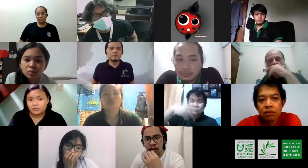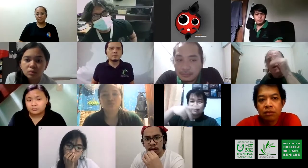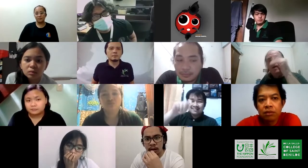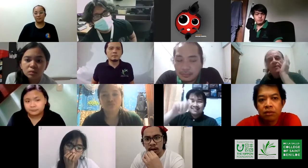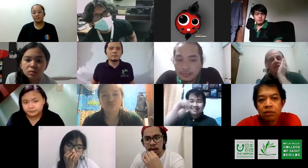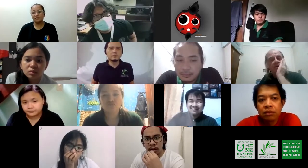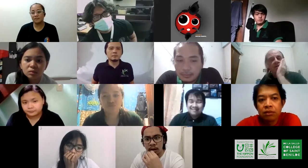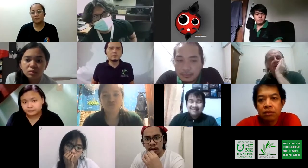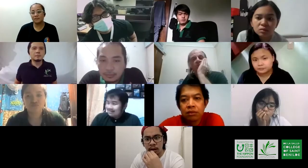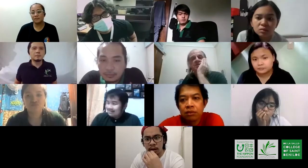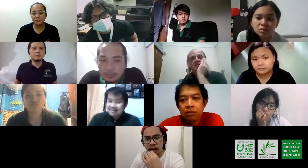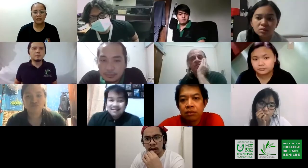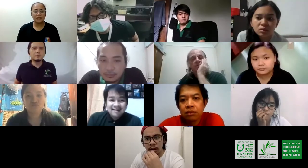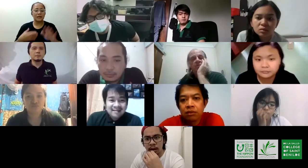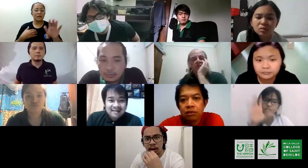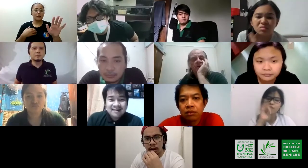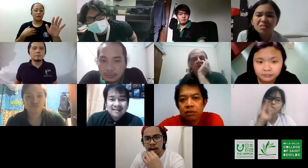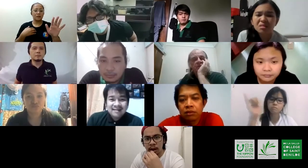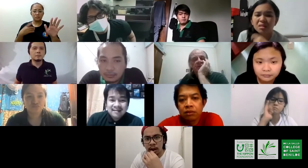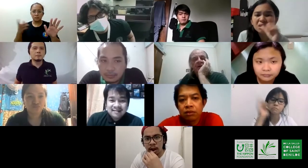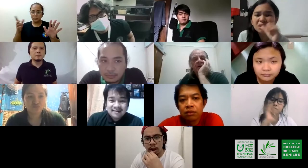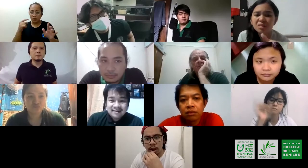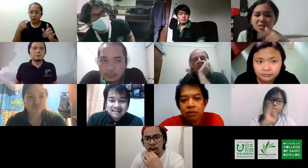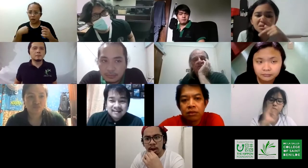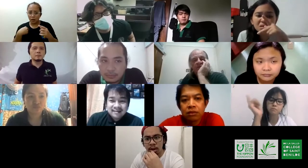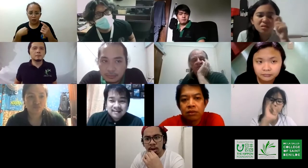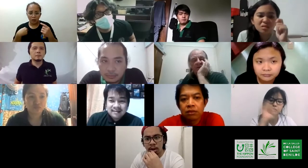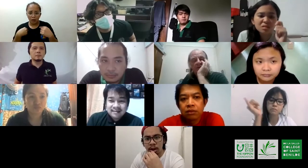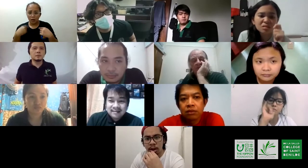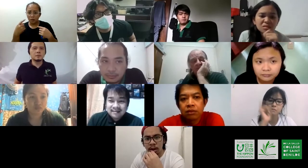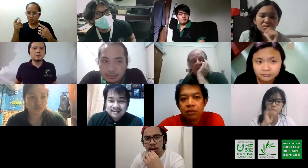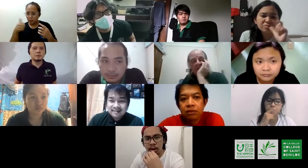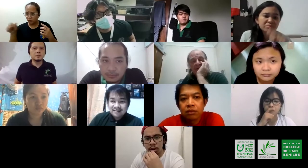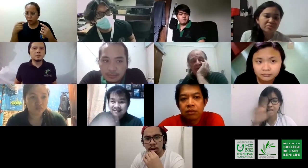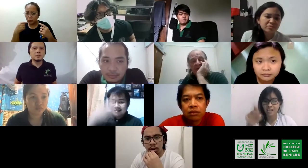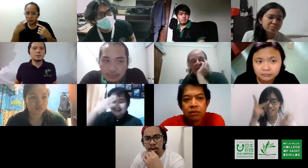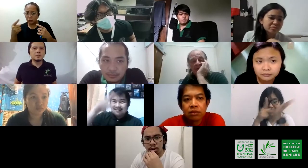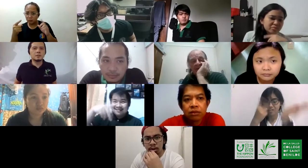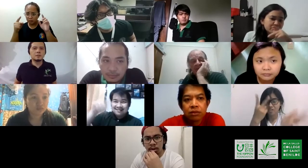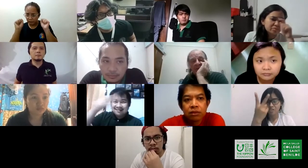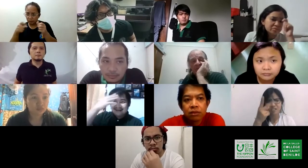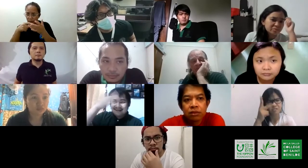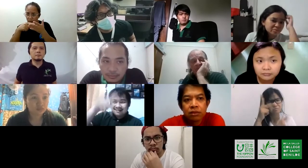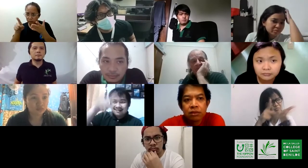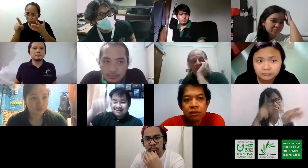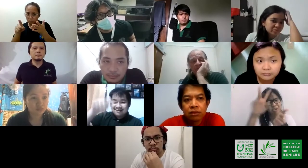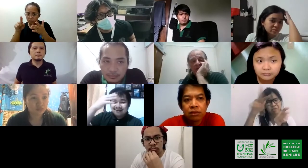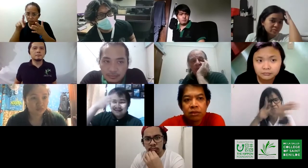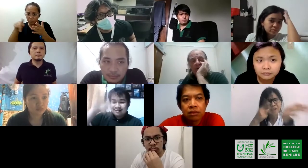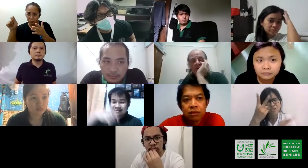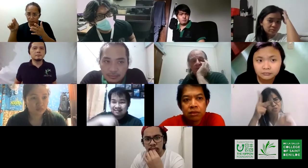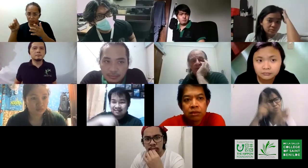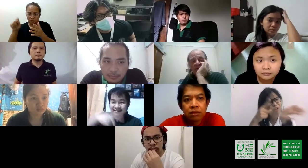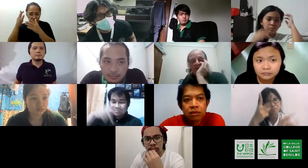I don't think anyone said you couldn't look at your PowerPoint for your final, but it wasn't really